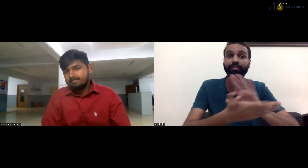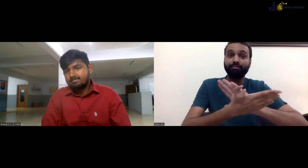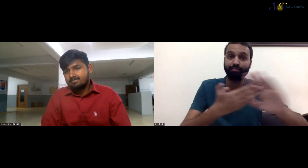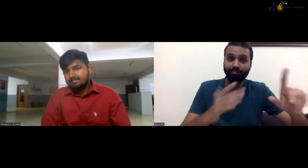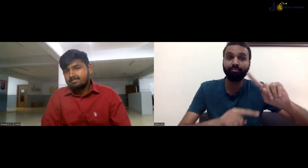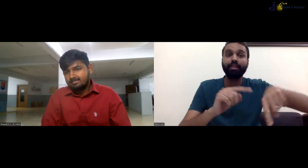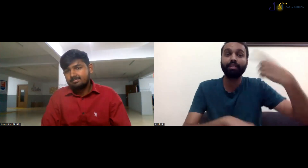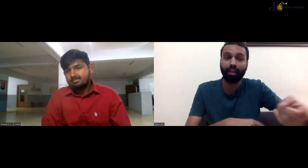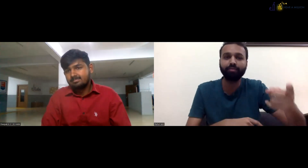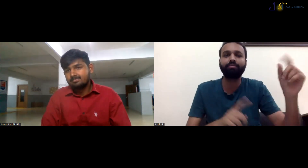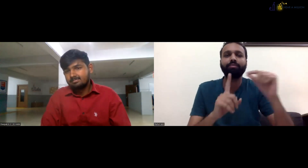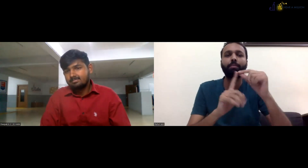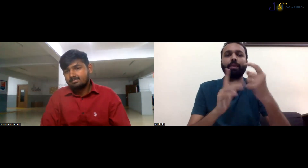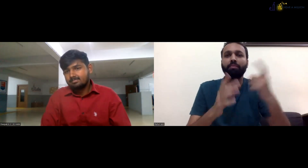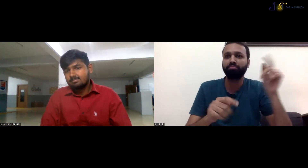uh,